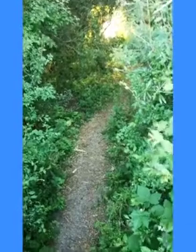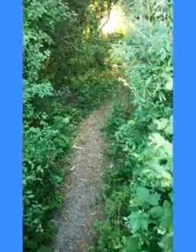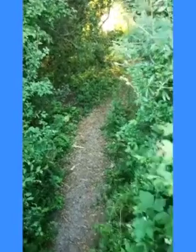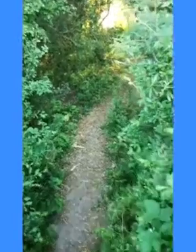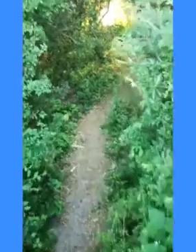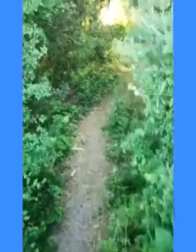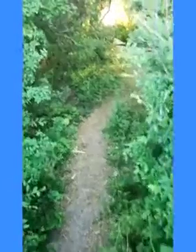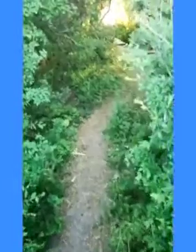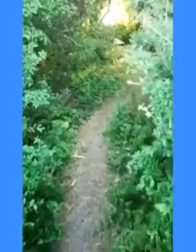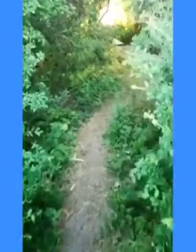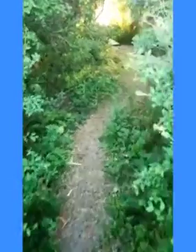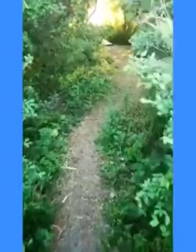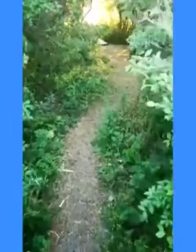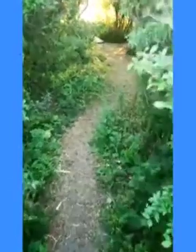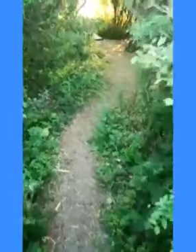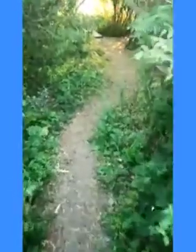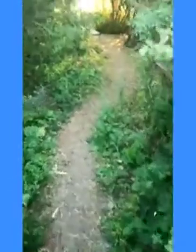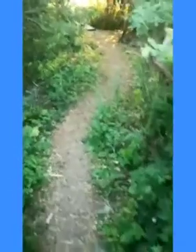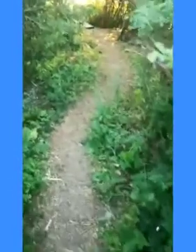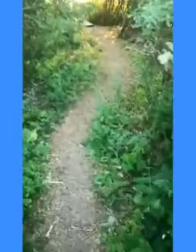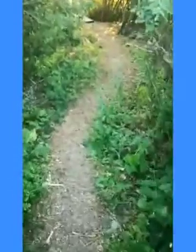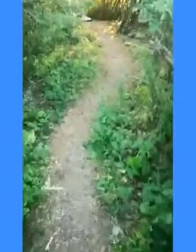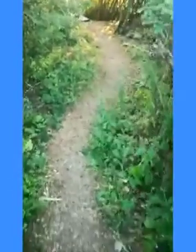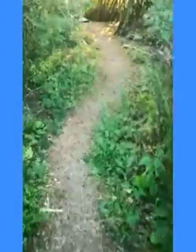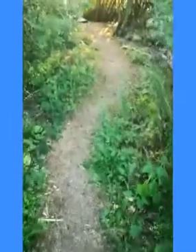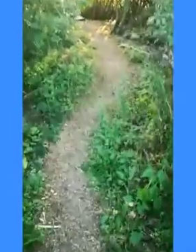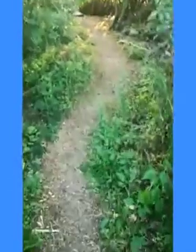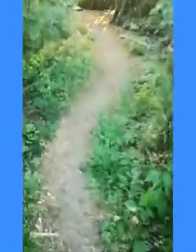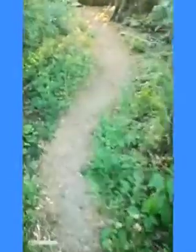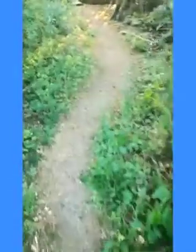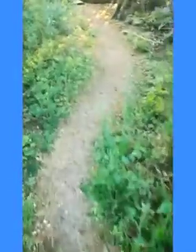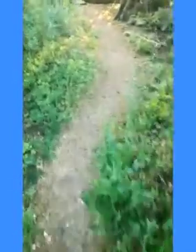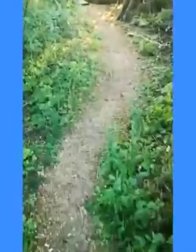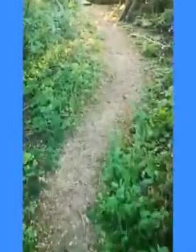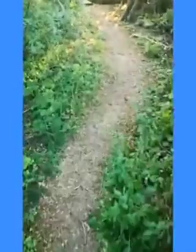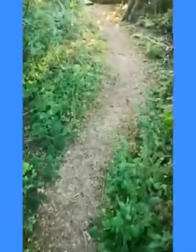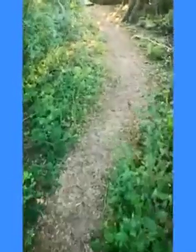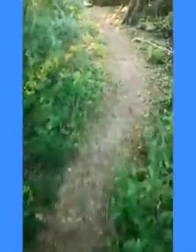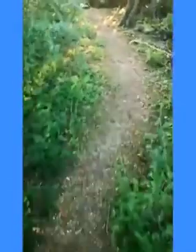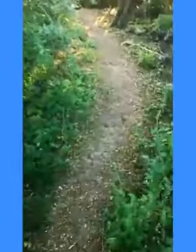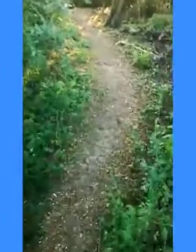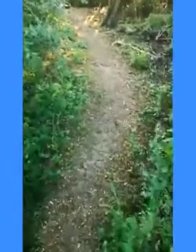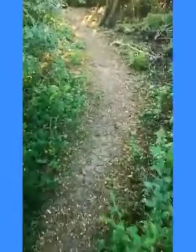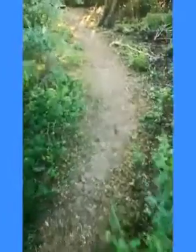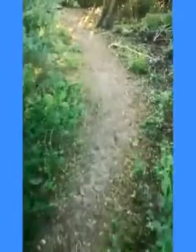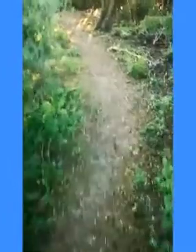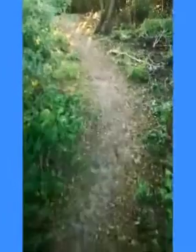Buddy and I are now heading into a little wooded area, which is really nice and shaded.